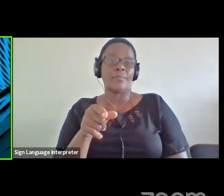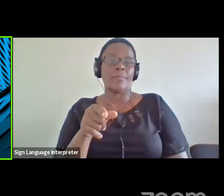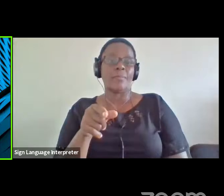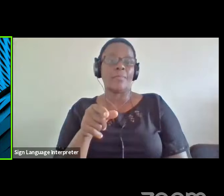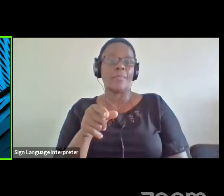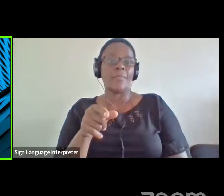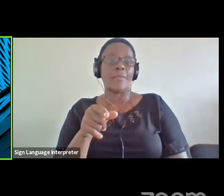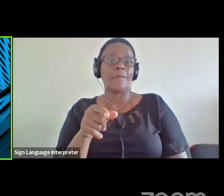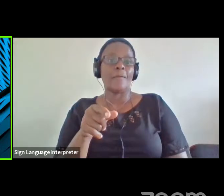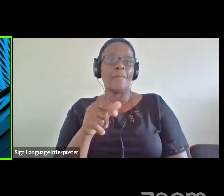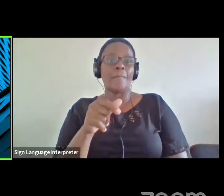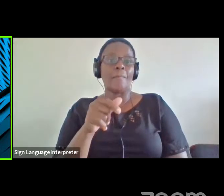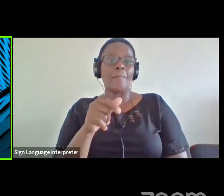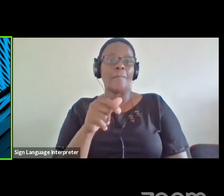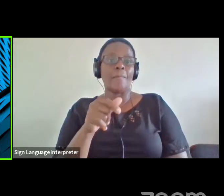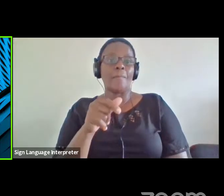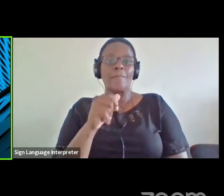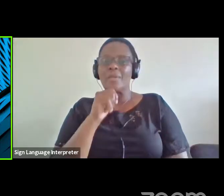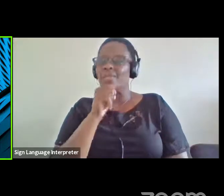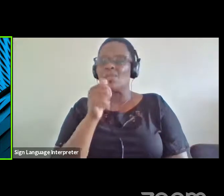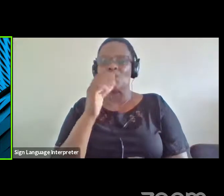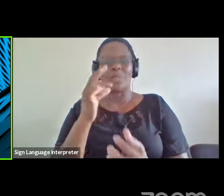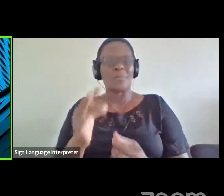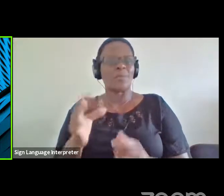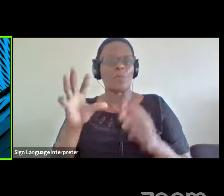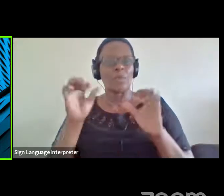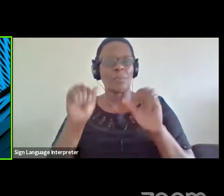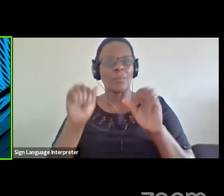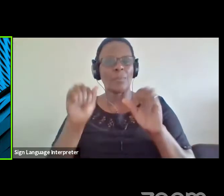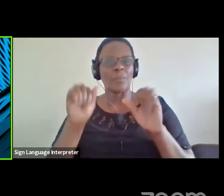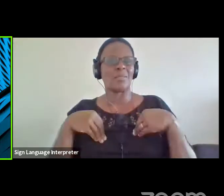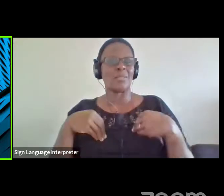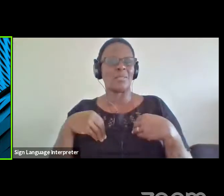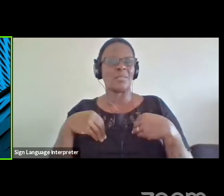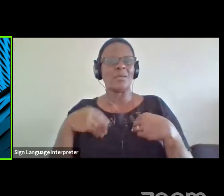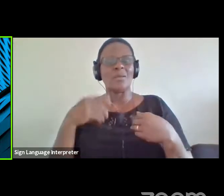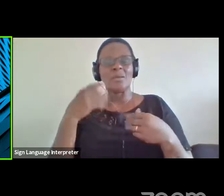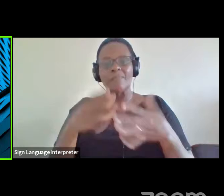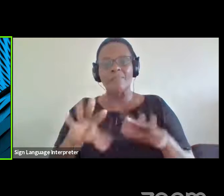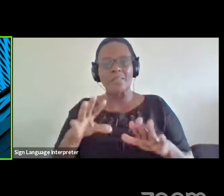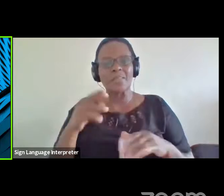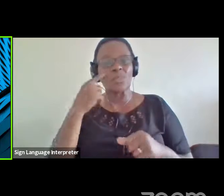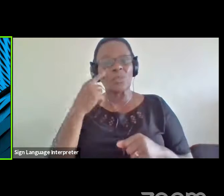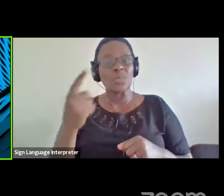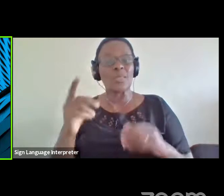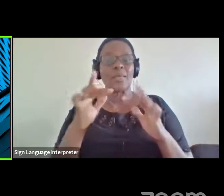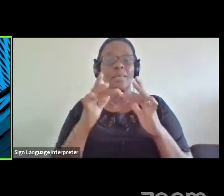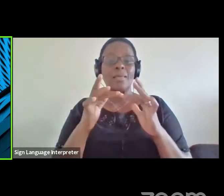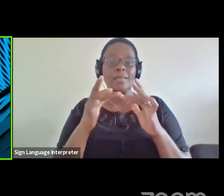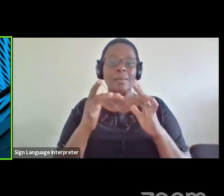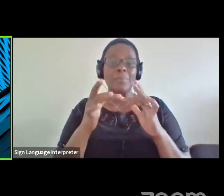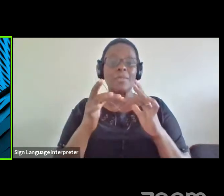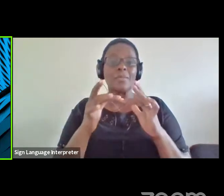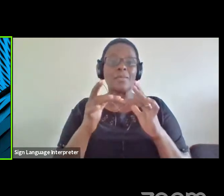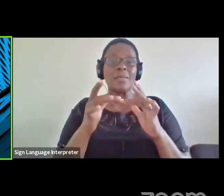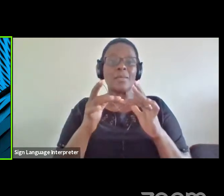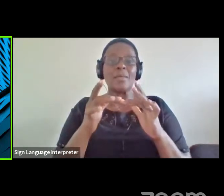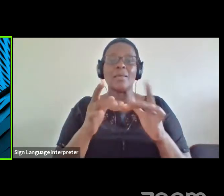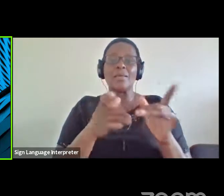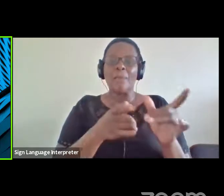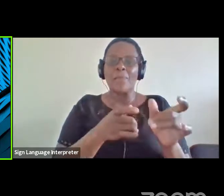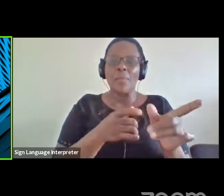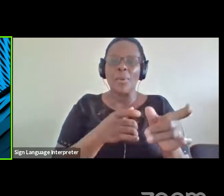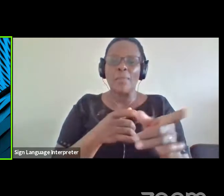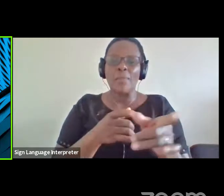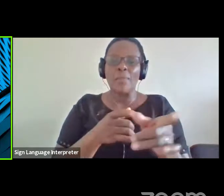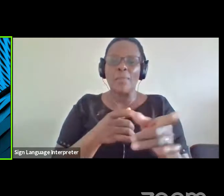something that we should stand for. We've seen the internet being used as a battlefield, serving as a vehicle to shut down dissent